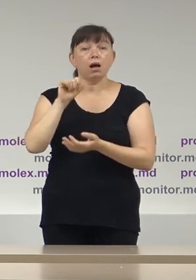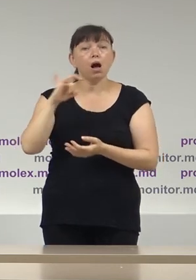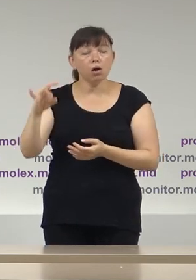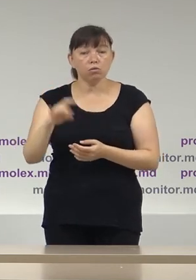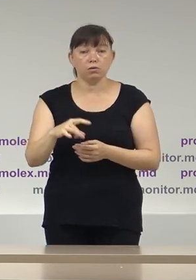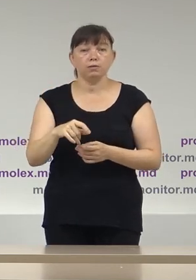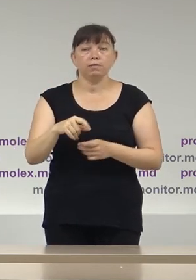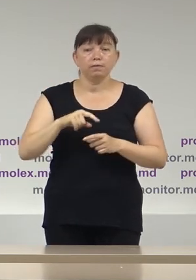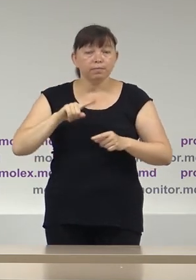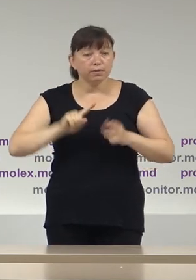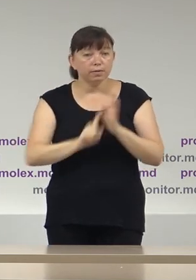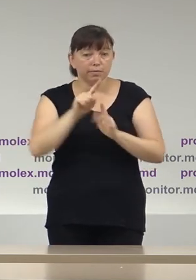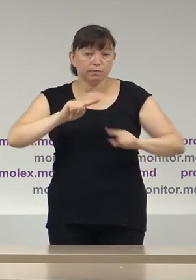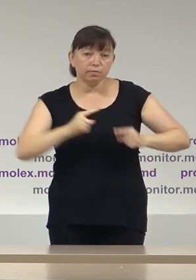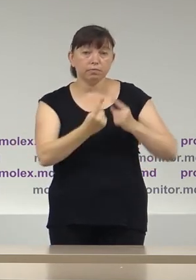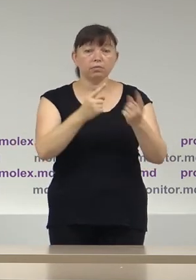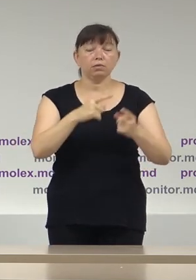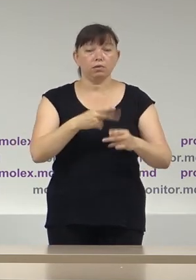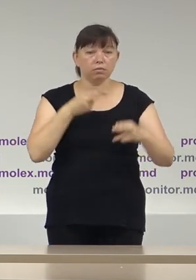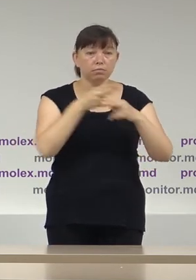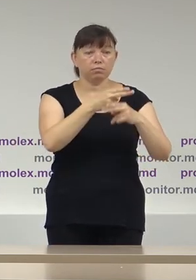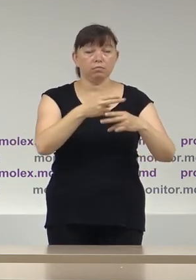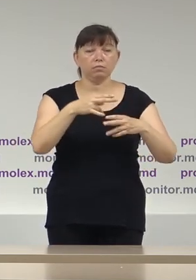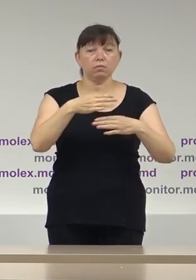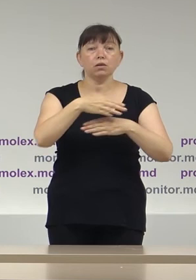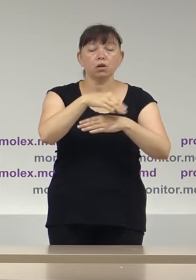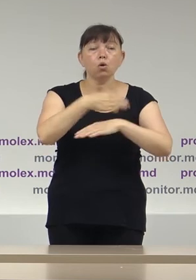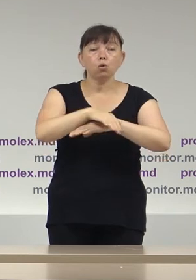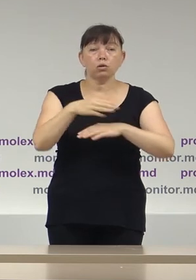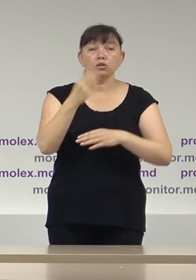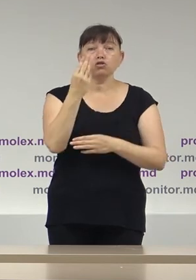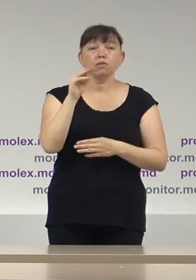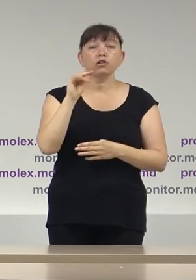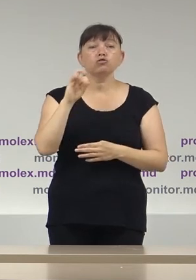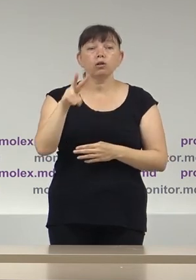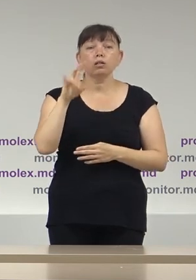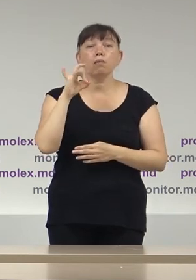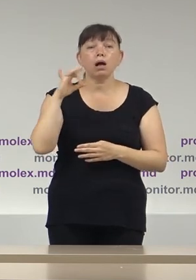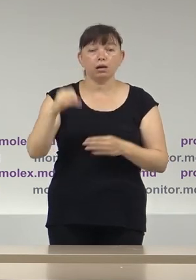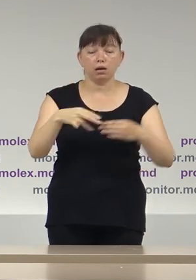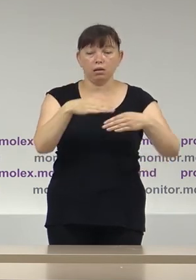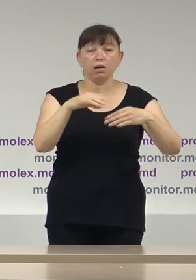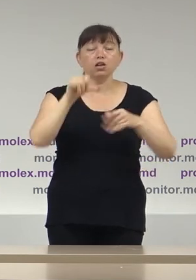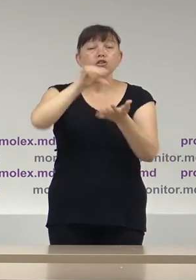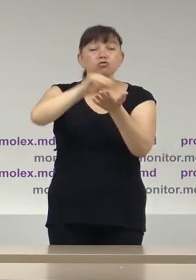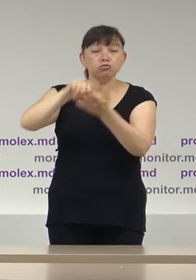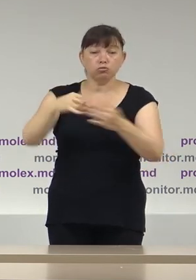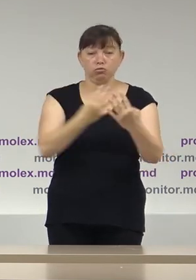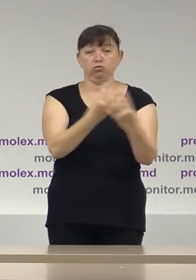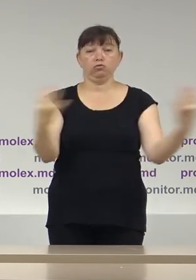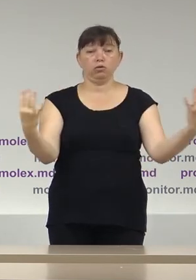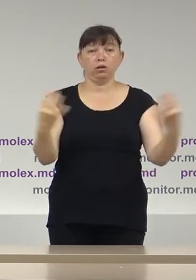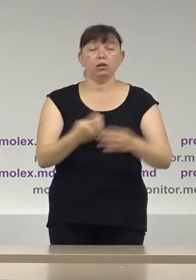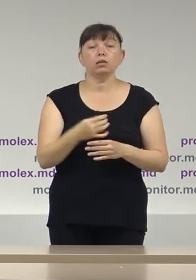march with preliminary information of the authorities. Representatives of our tried to block that march, and they created